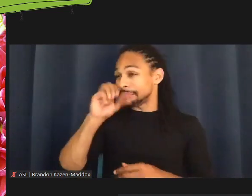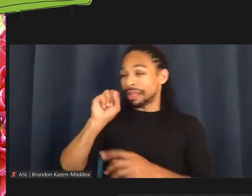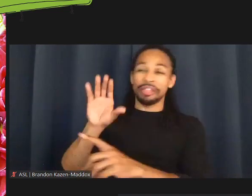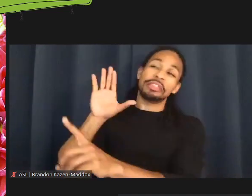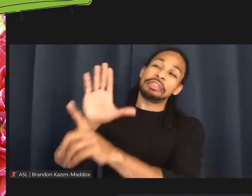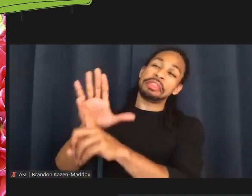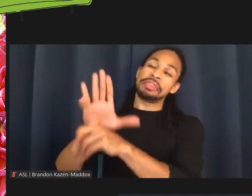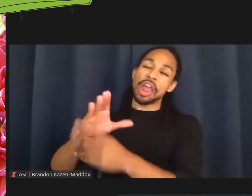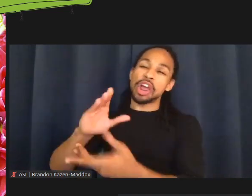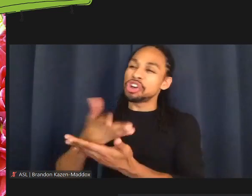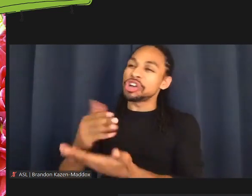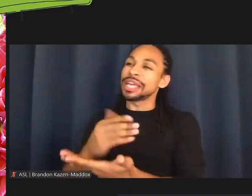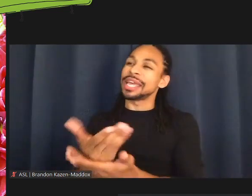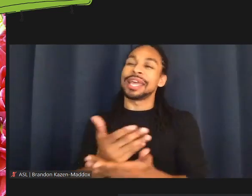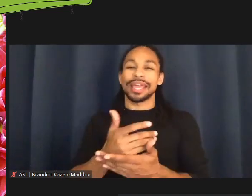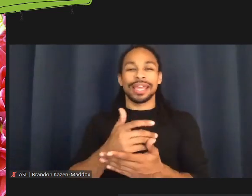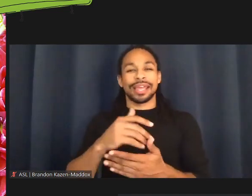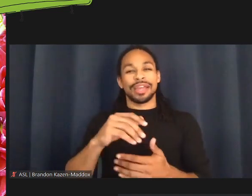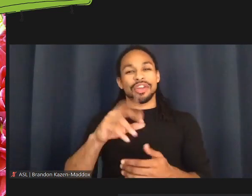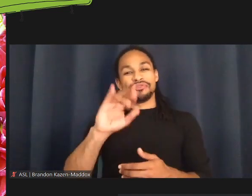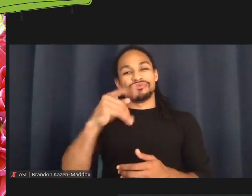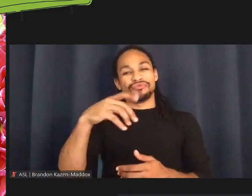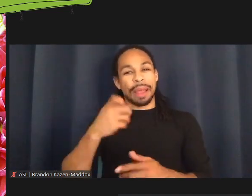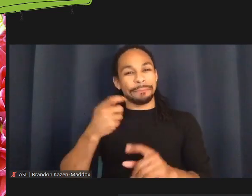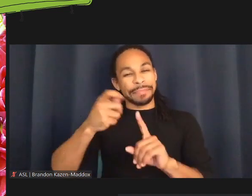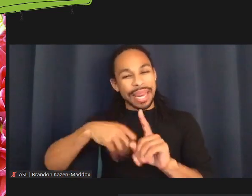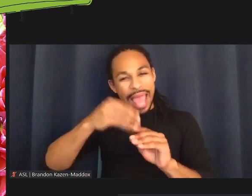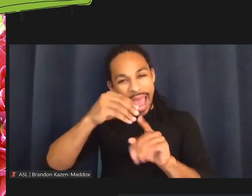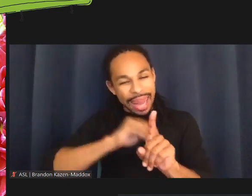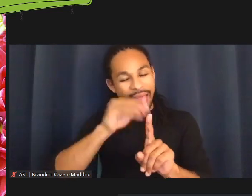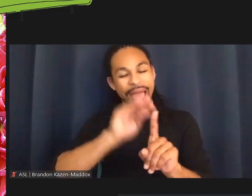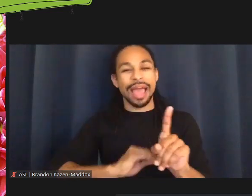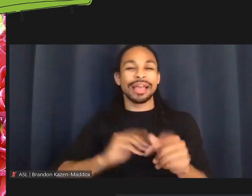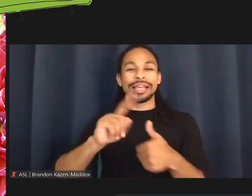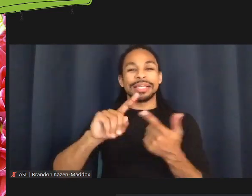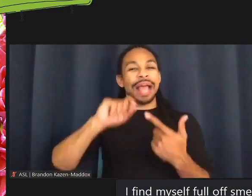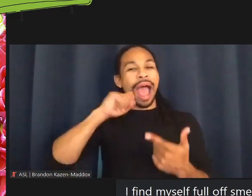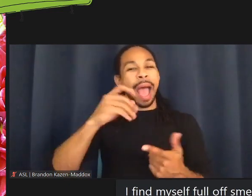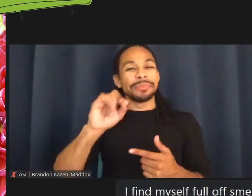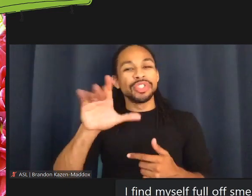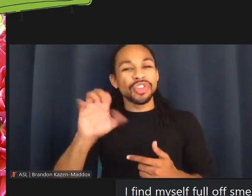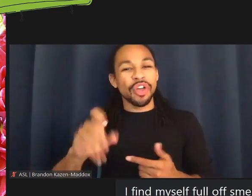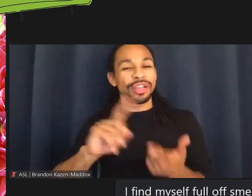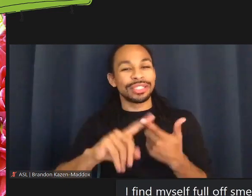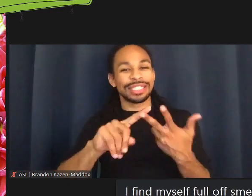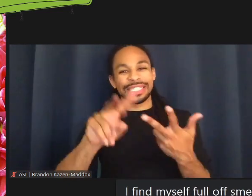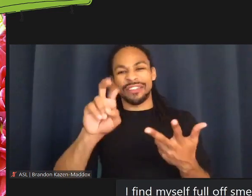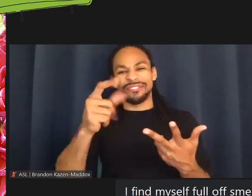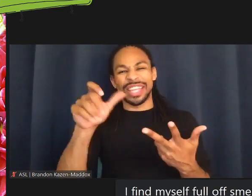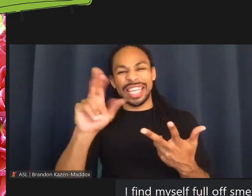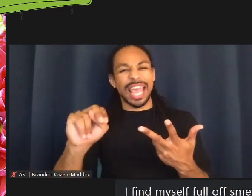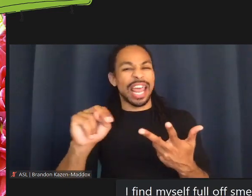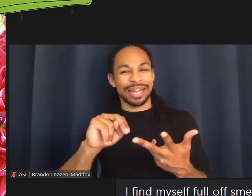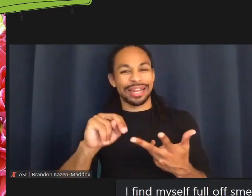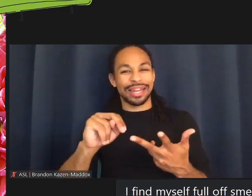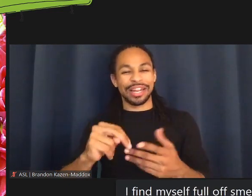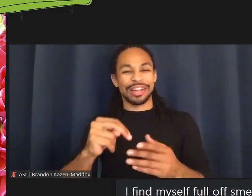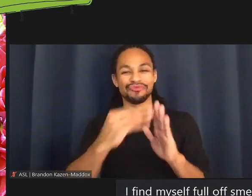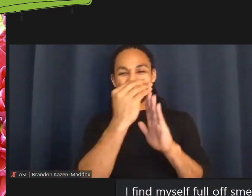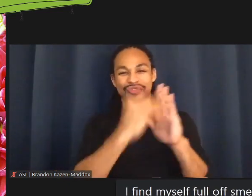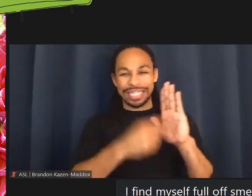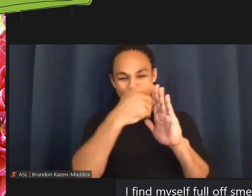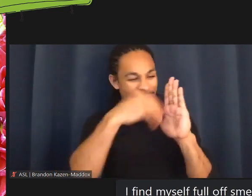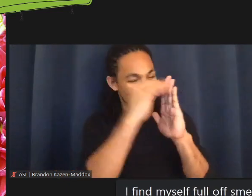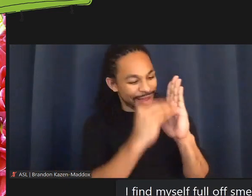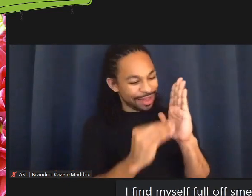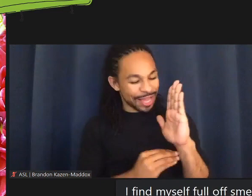pantry oats ground, dry roasted nuts, a vegan, gluten-free recipe worth repeating. I find myself